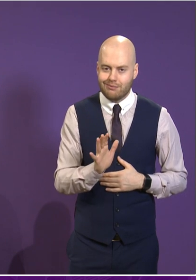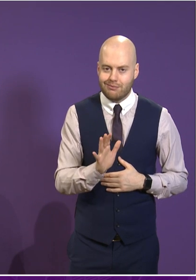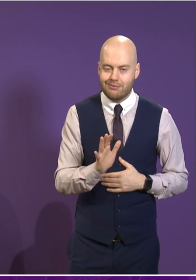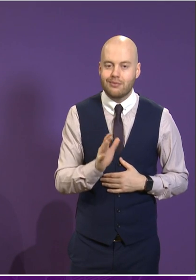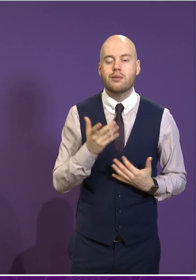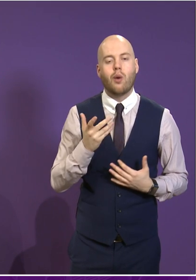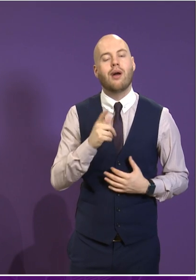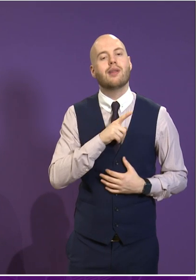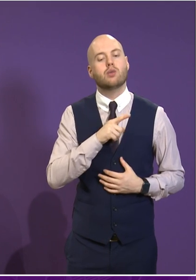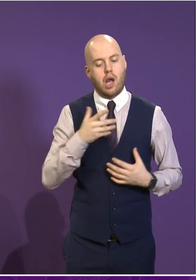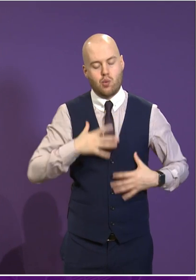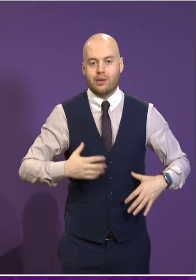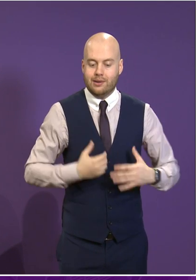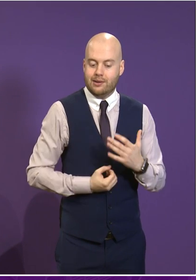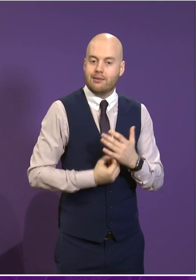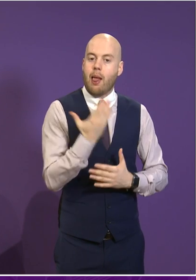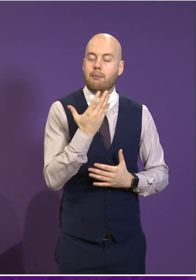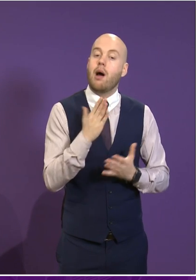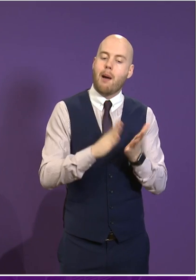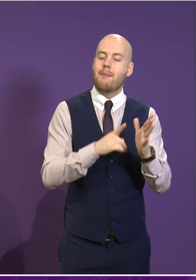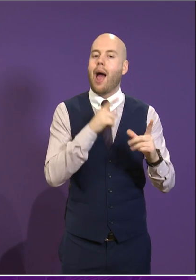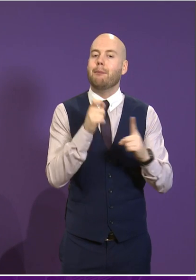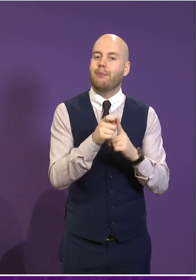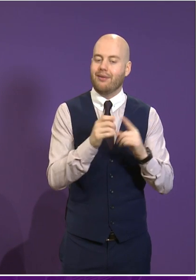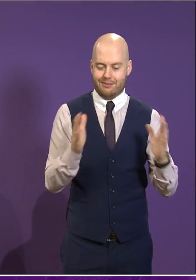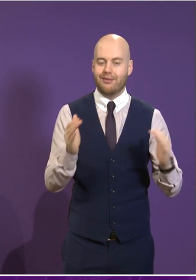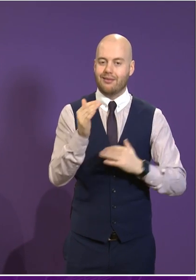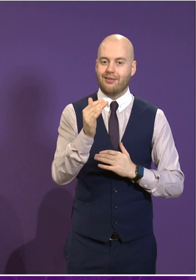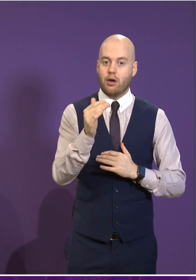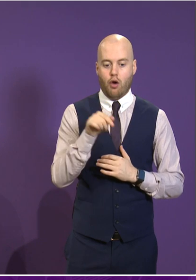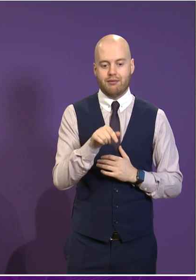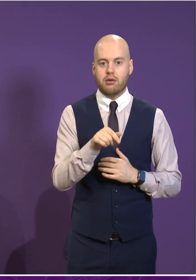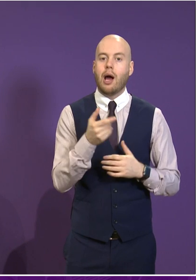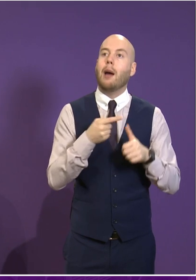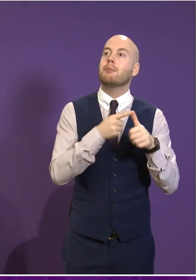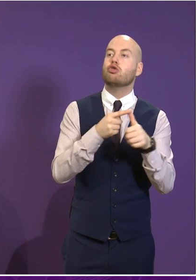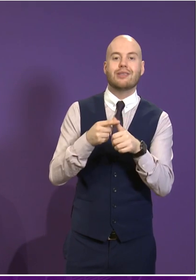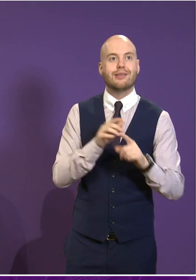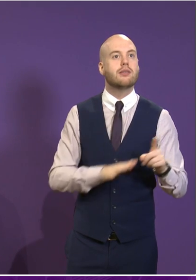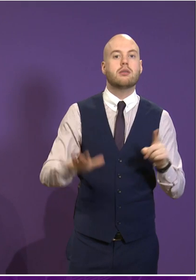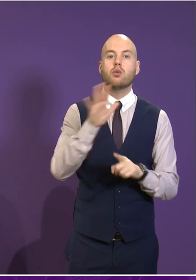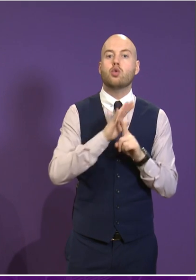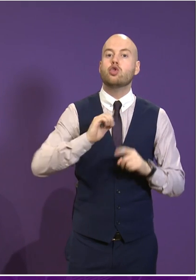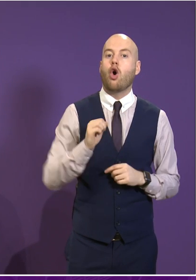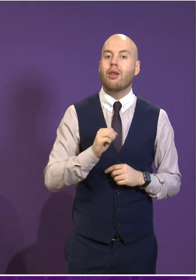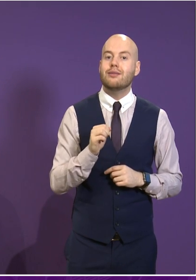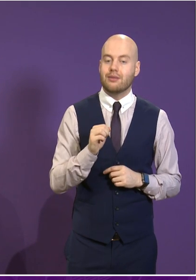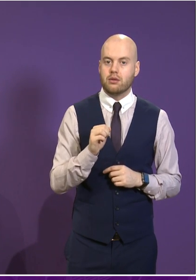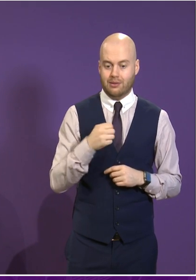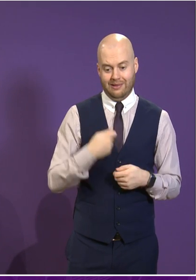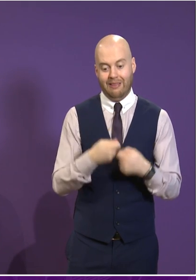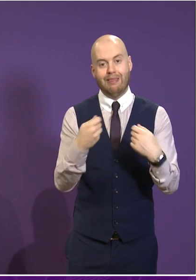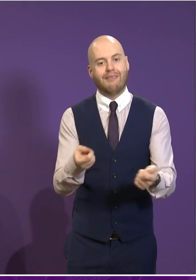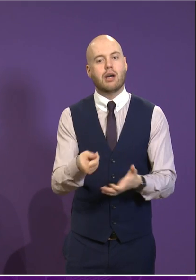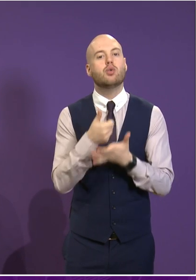things we wanted to develop was a map of contextualised admissions right across Scotland, and to advise us as to which were the best factors to